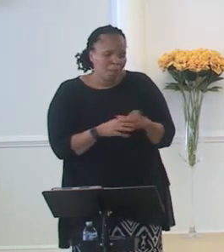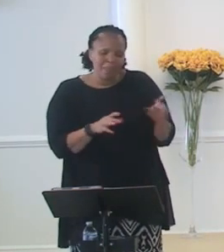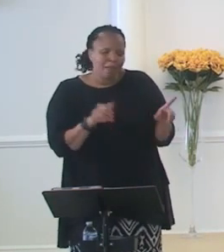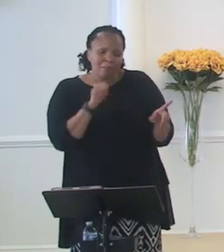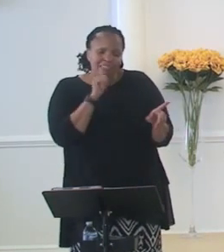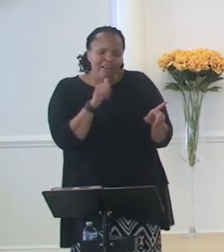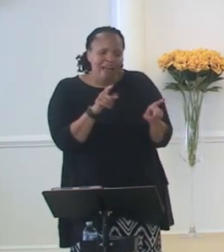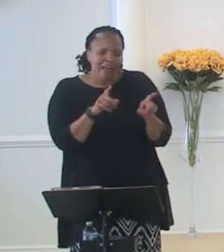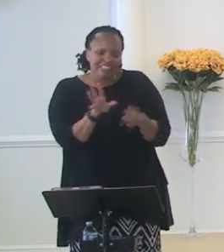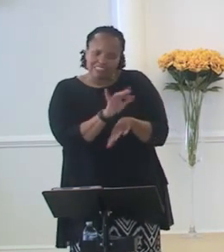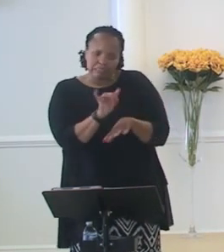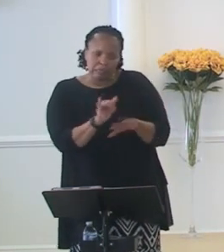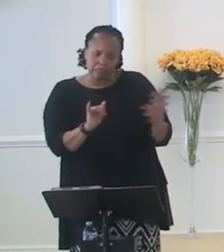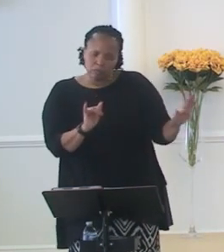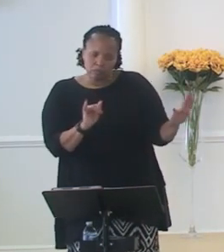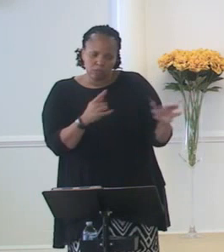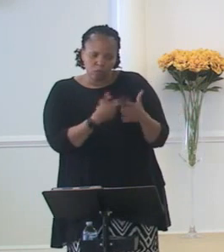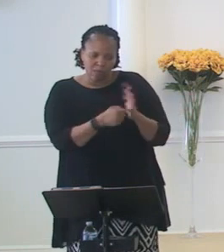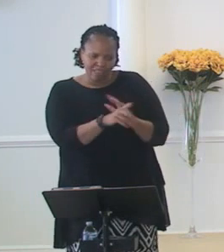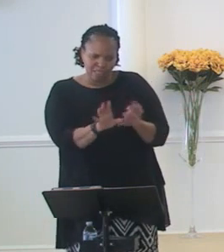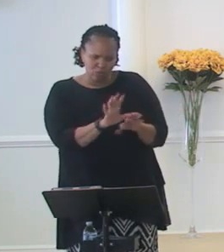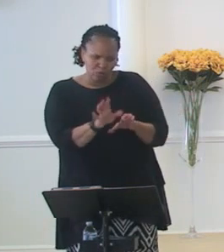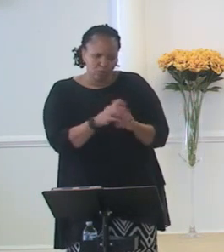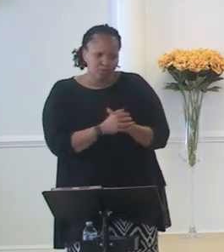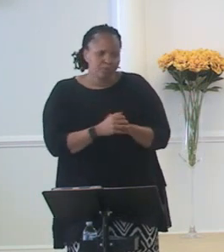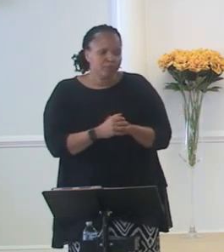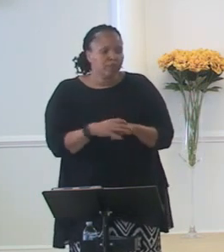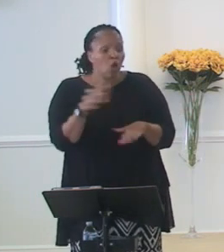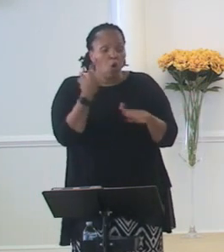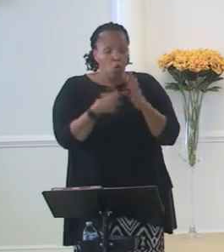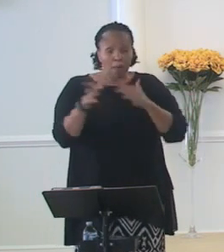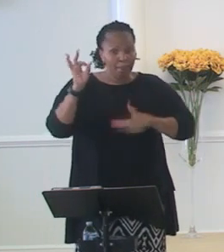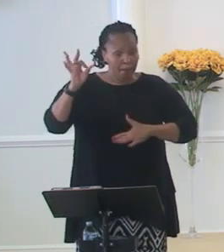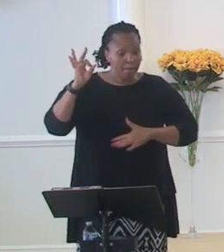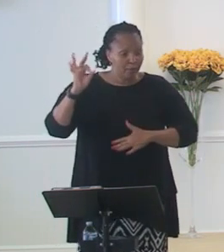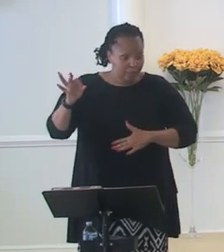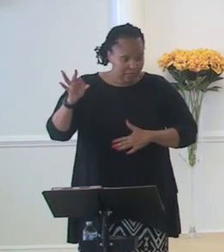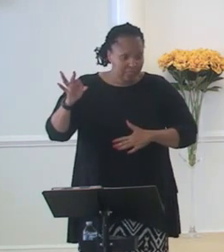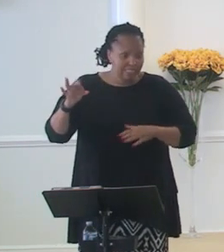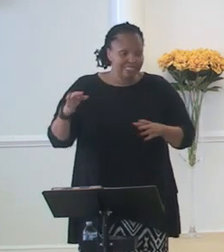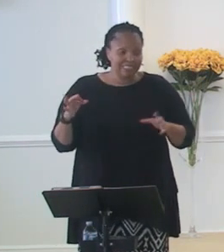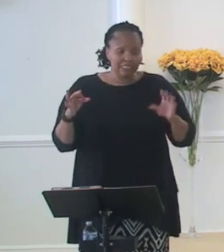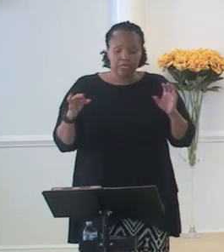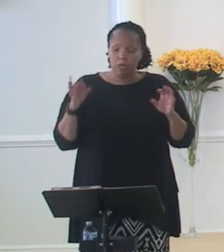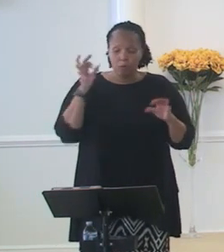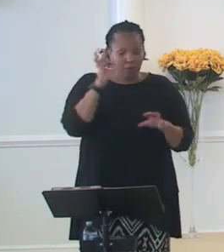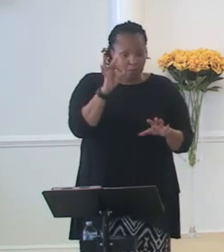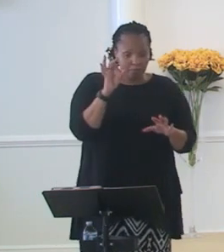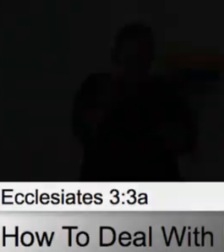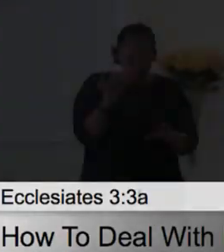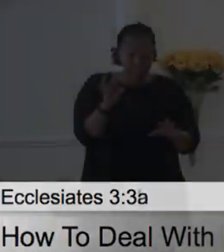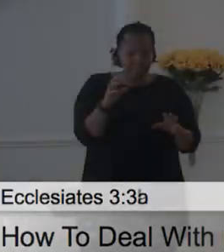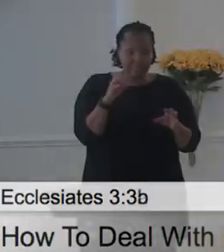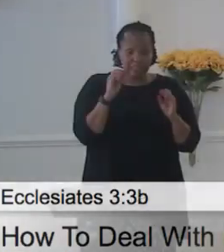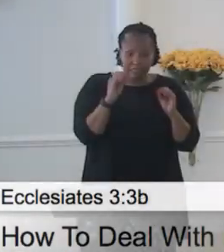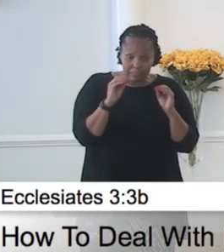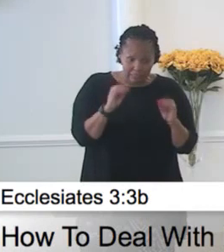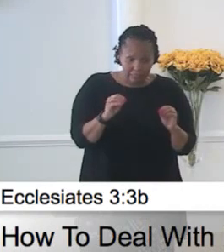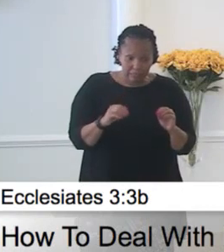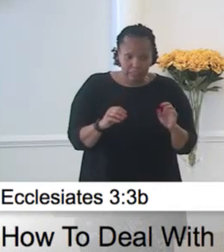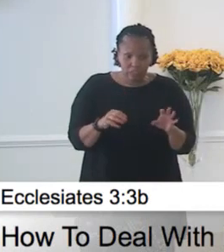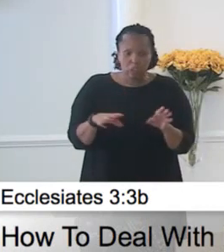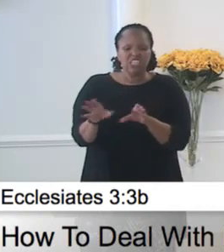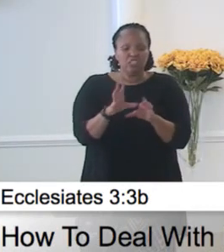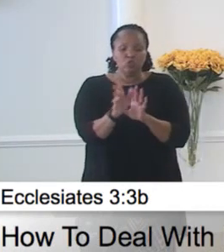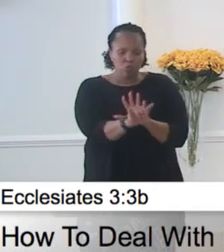to their works. He says what they are preaching or what they're teaching, bid them